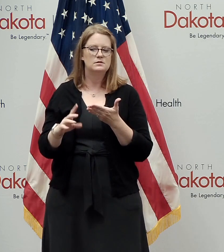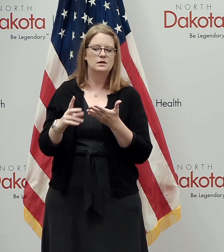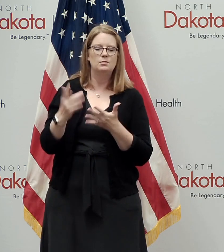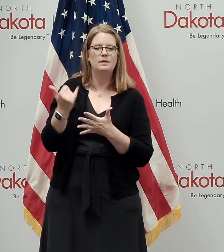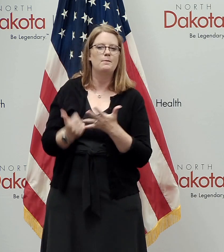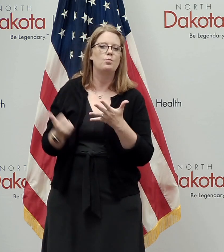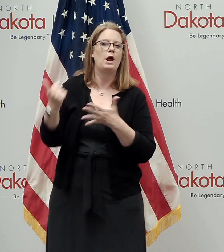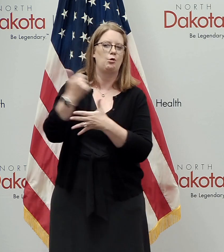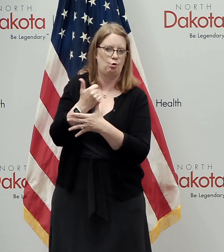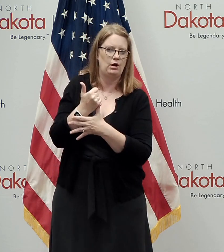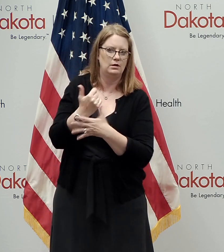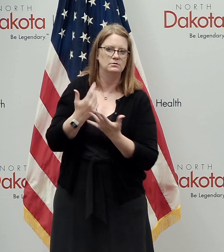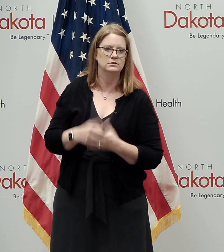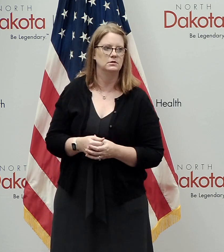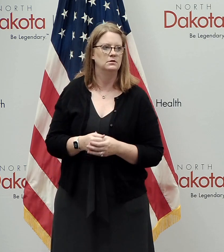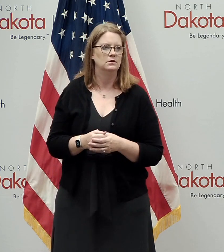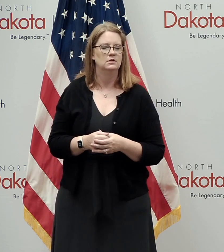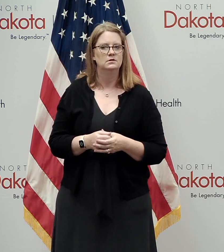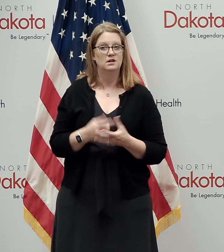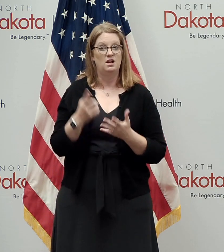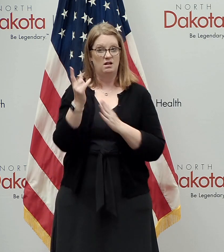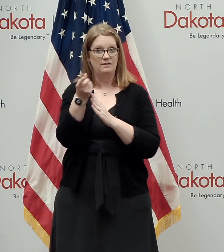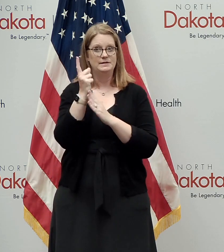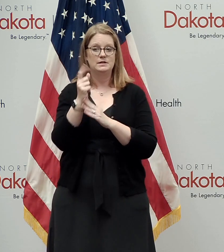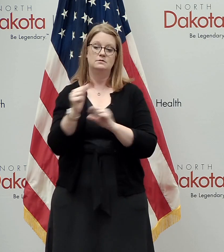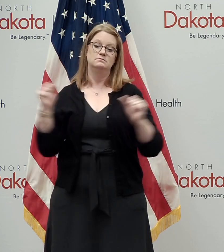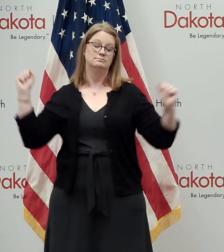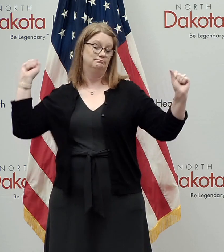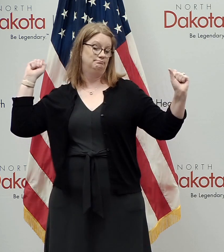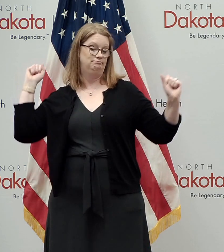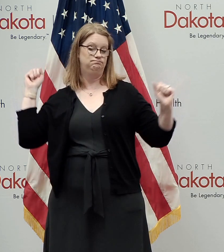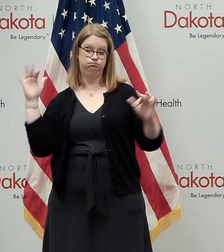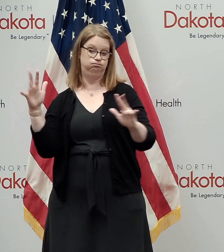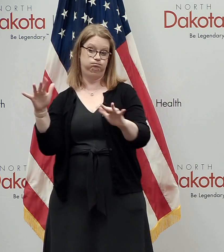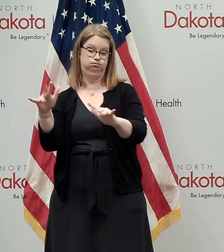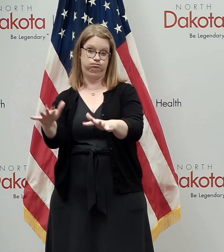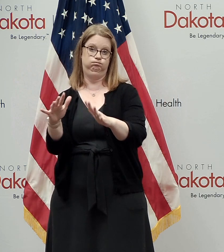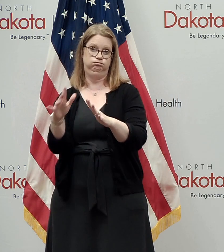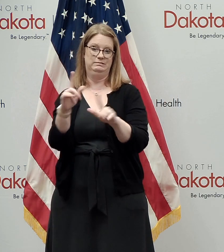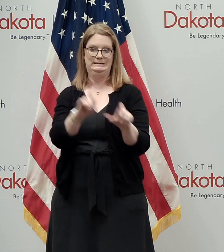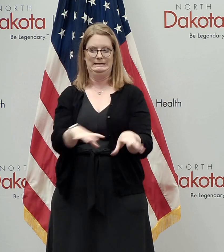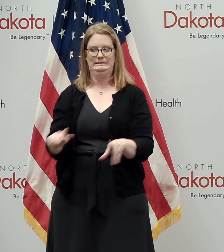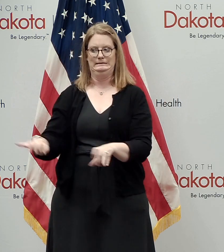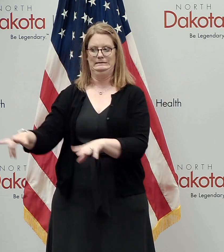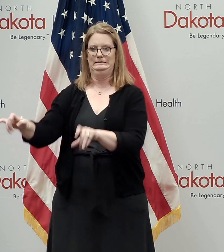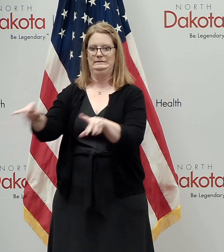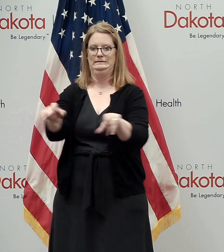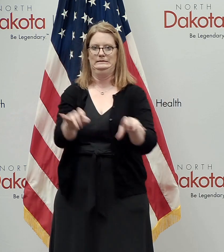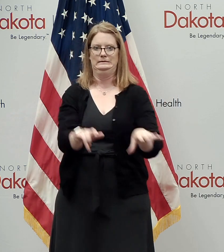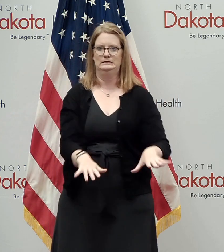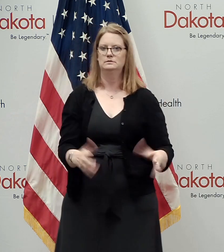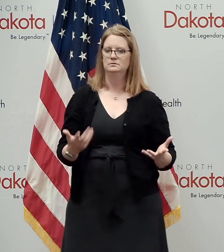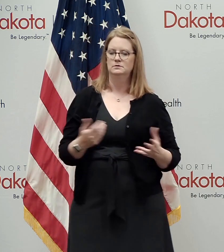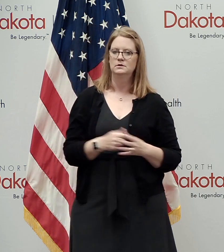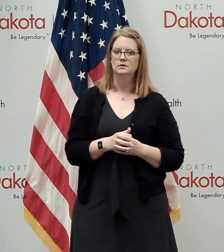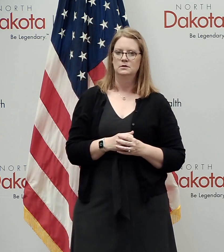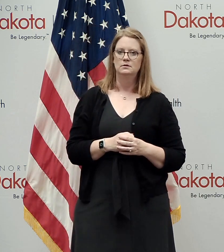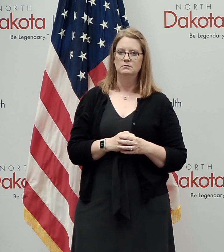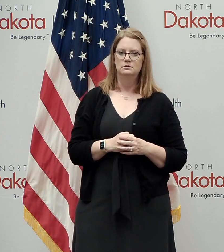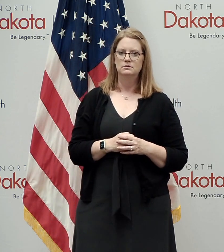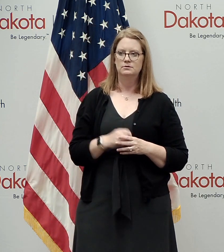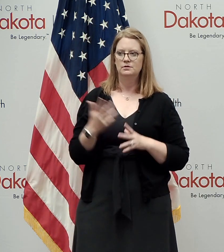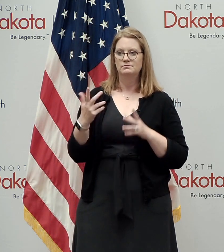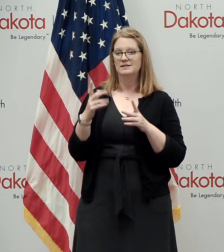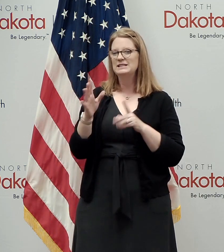time when they arrive. So that would be my anticipation too, is that students, as they get closer to actually getting on campus or when they arrive, like, for example, from